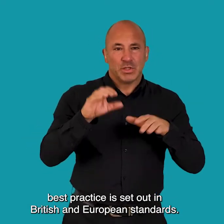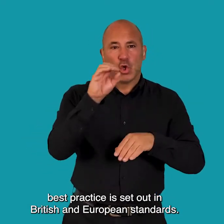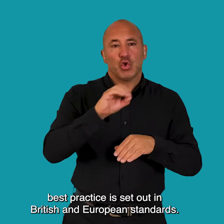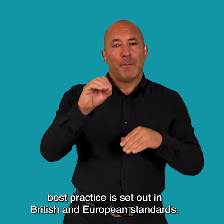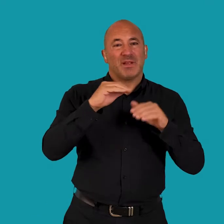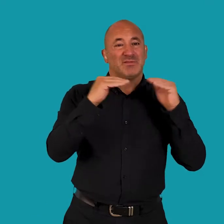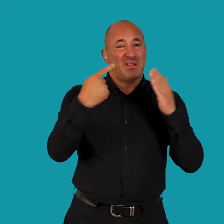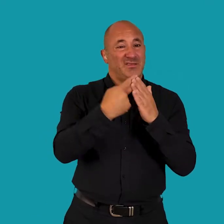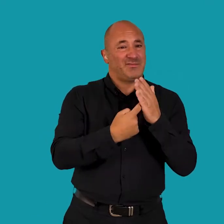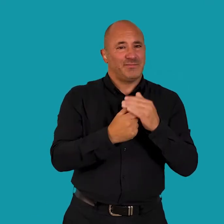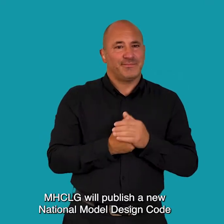standards.